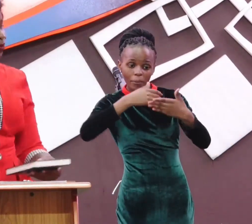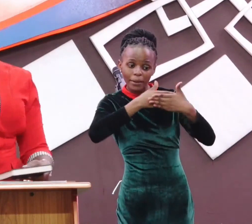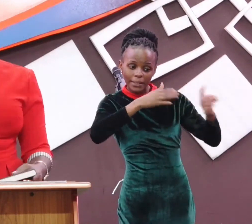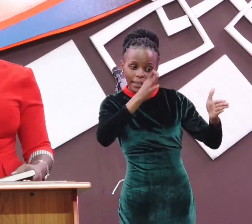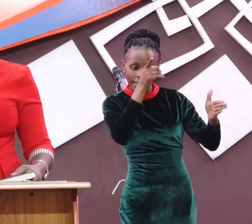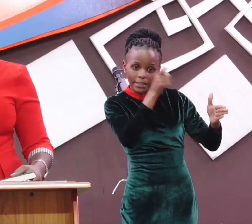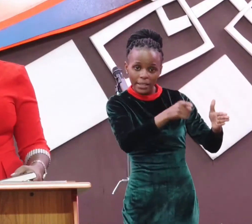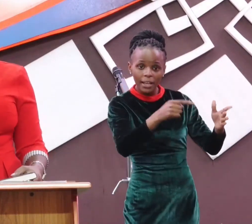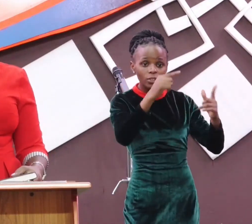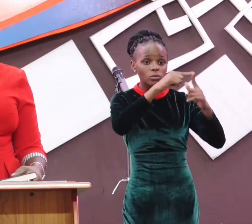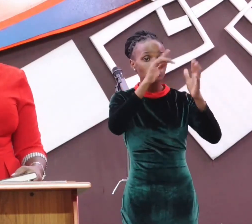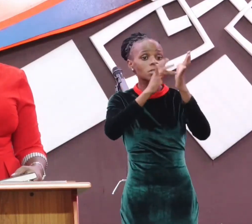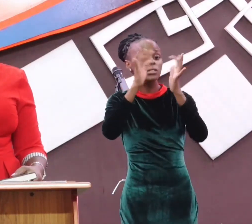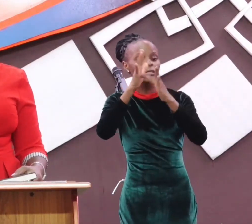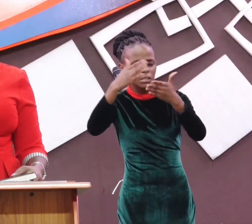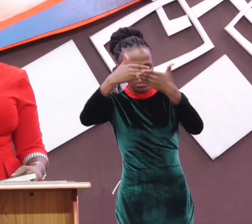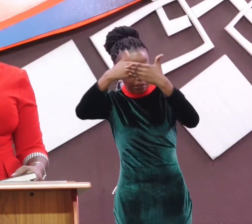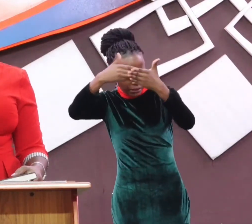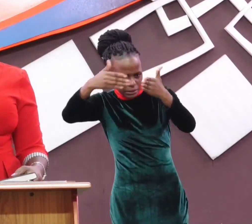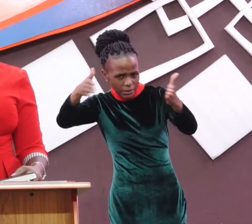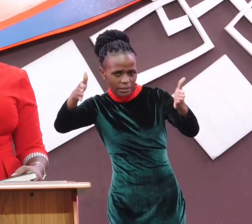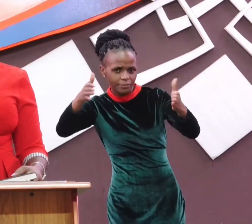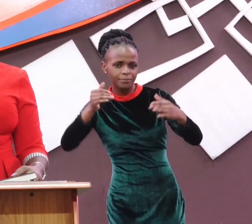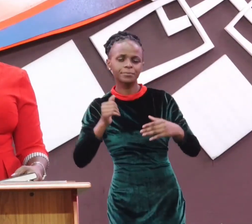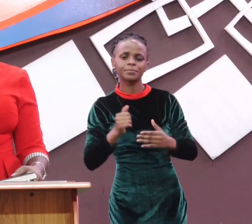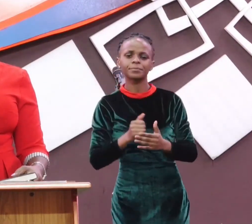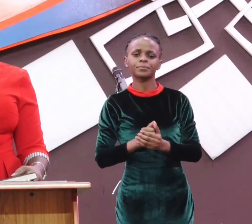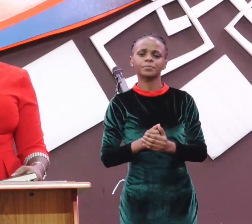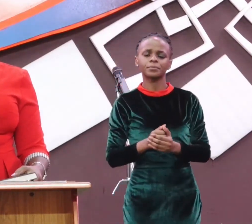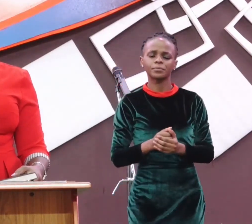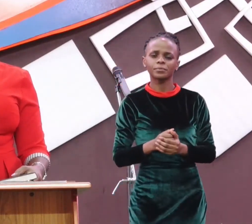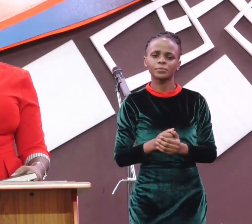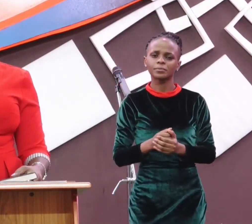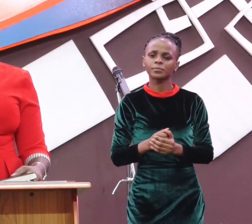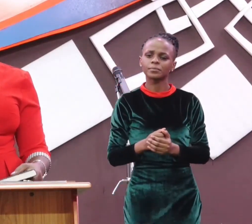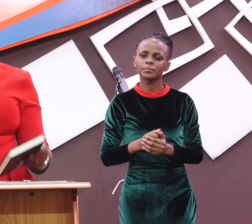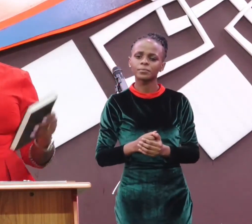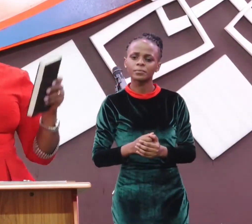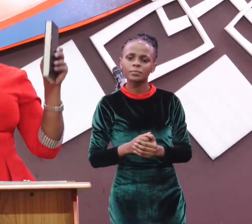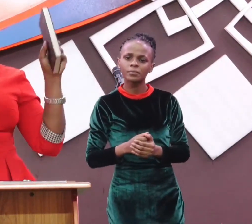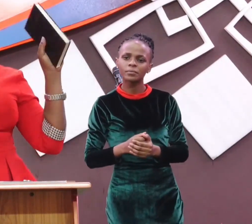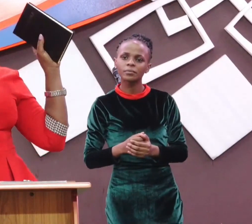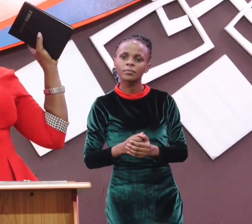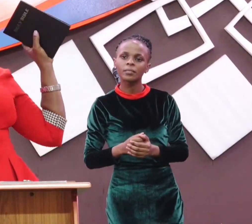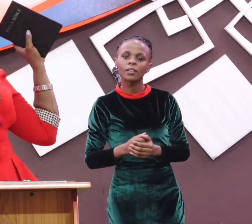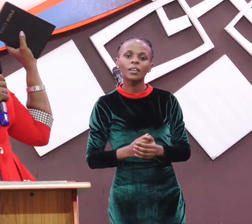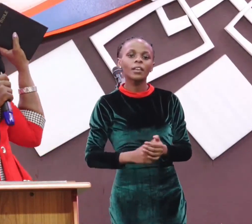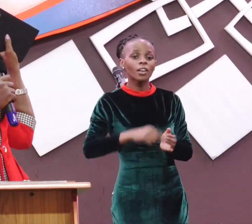When the only thing that can make you cross the gate with 2 gentlemen to go to the gate of the Jesus,